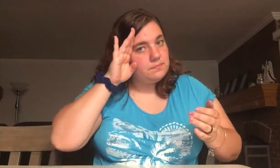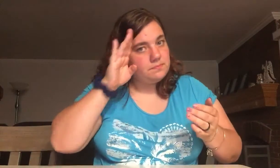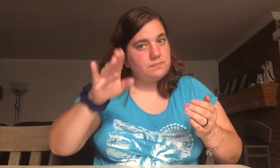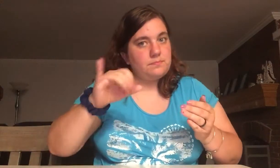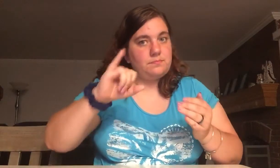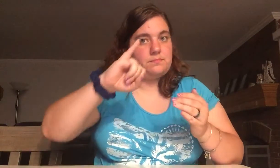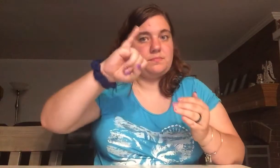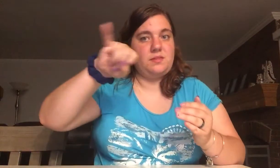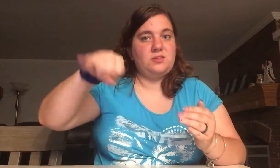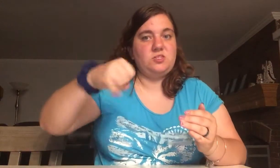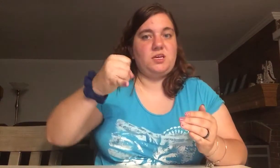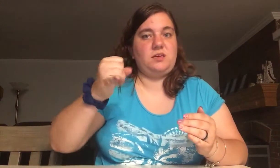Thank